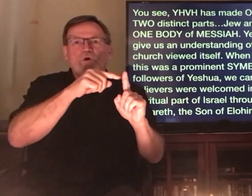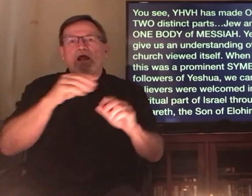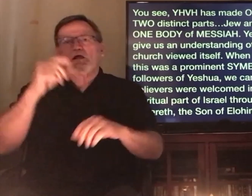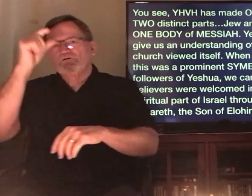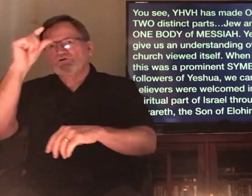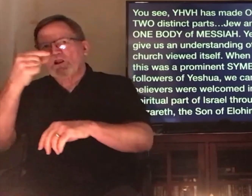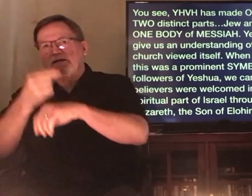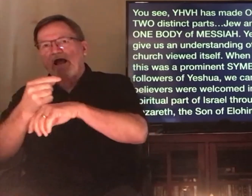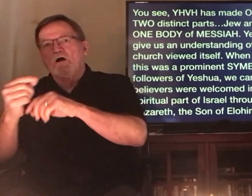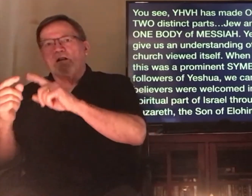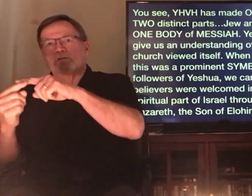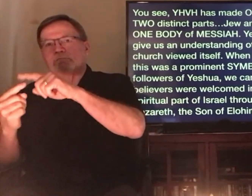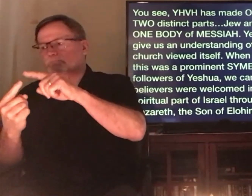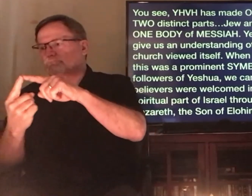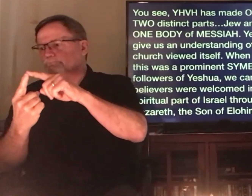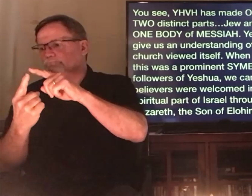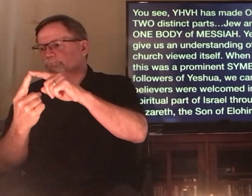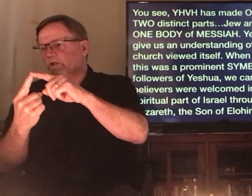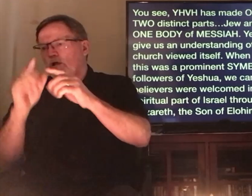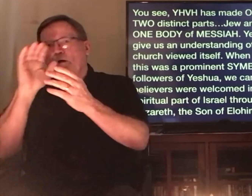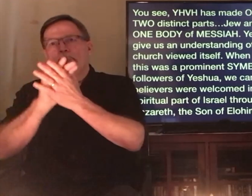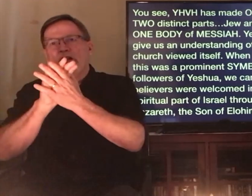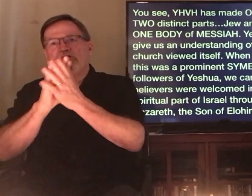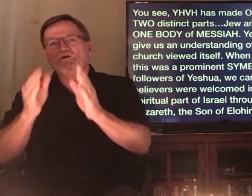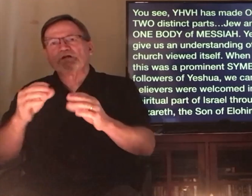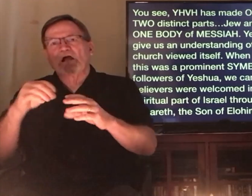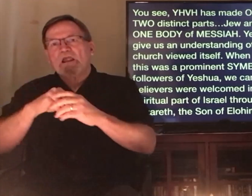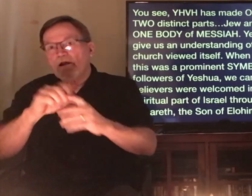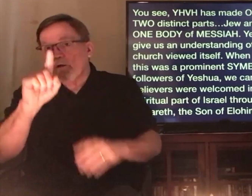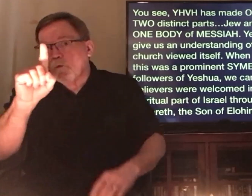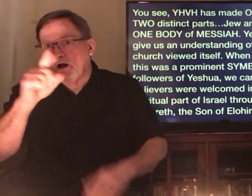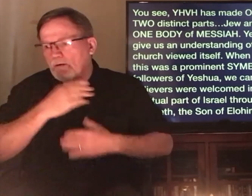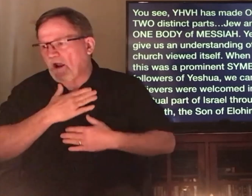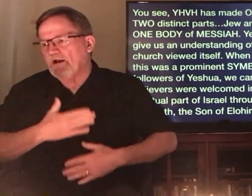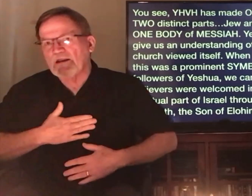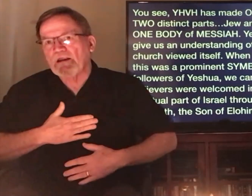Messianic church in Acts, somewhere on them. In